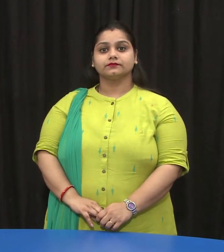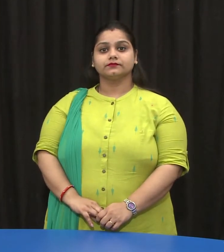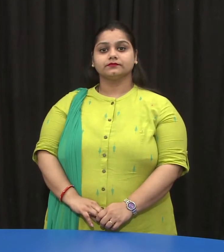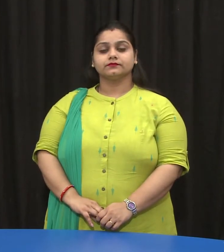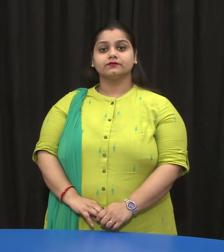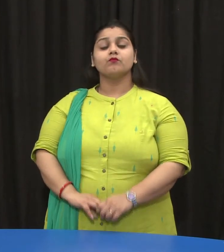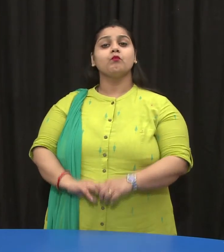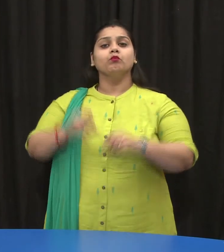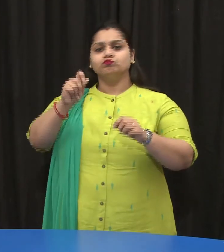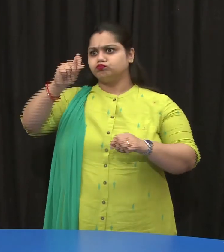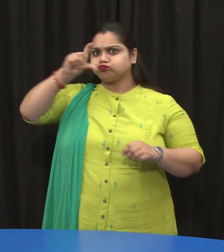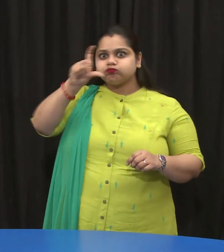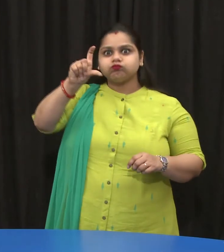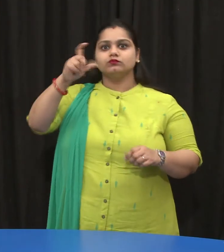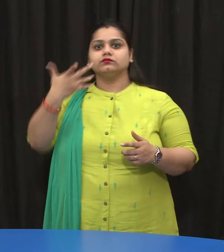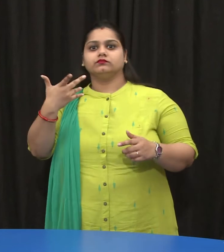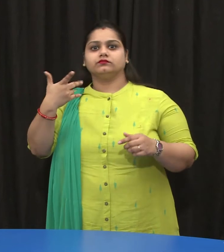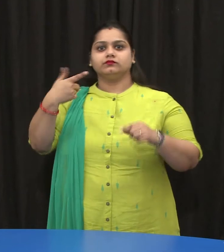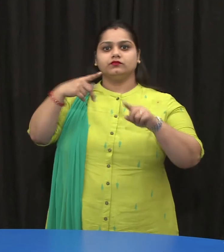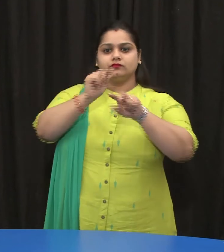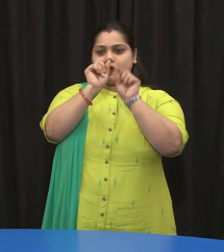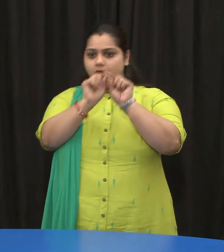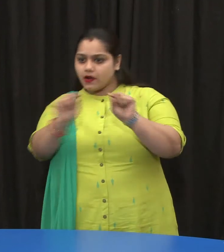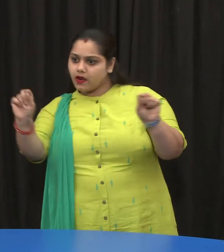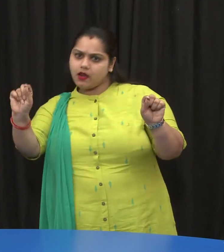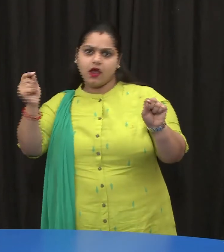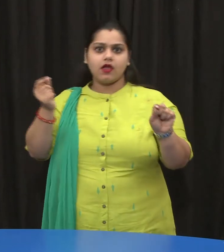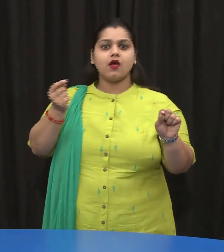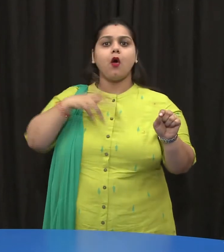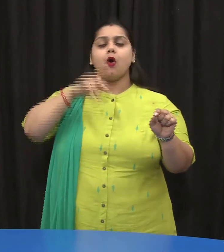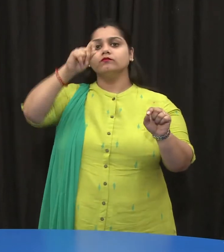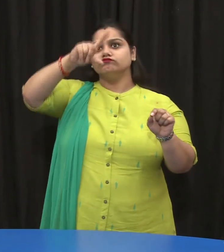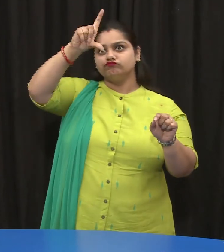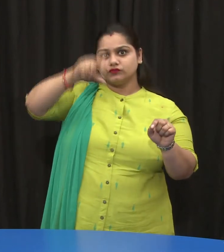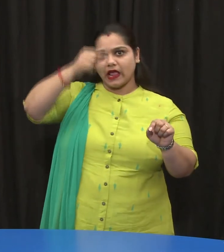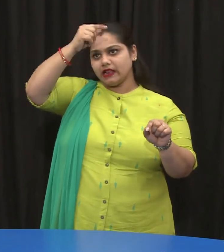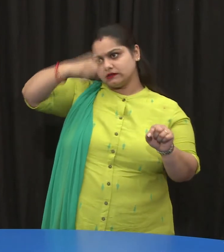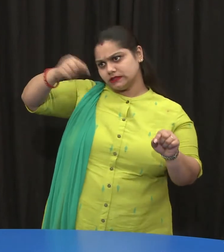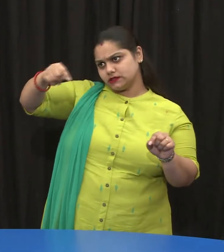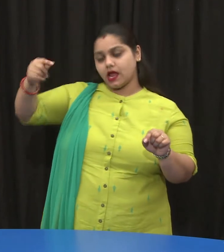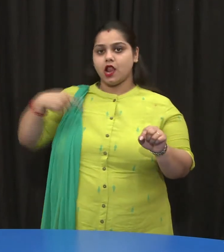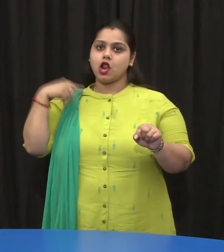bold, italics and underline are used.